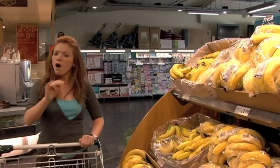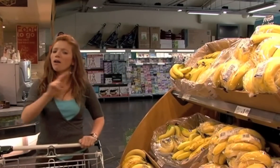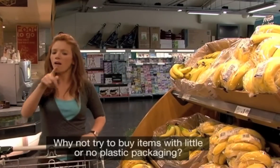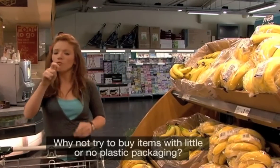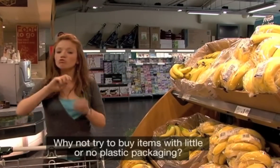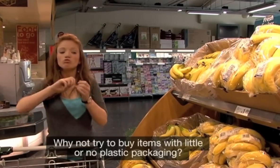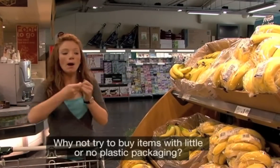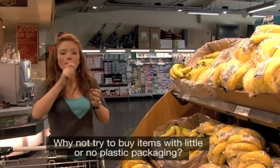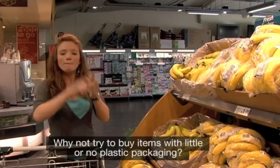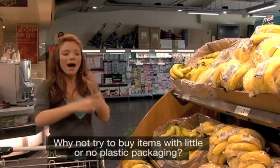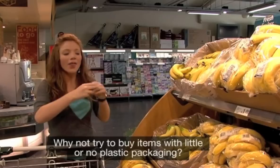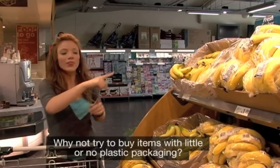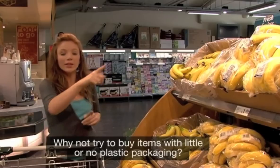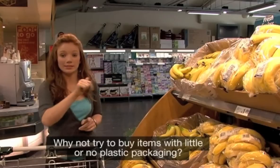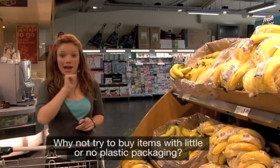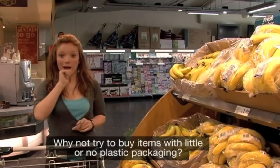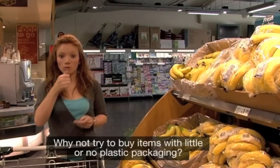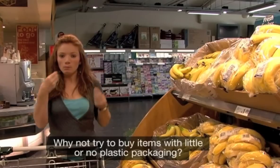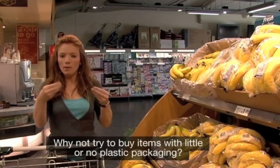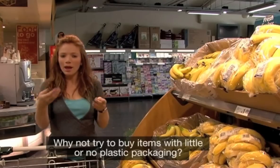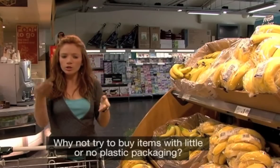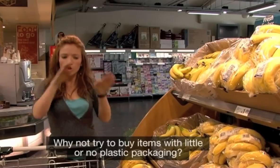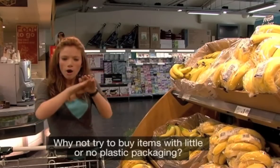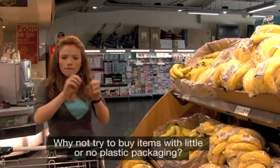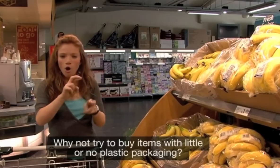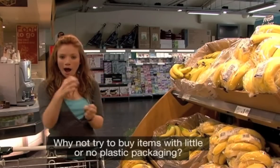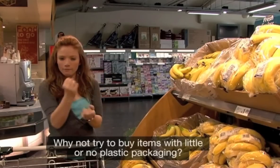Why not try to buy items with little or no plastic packaging?